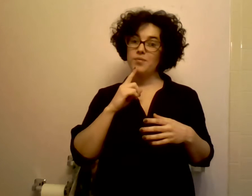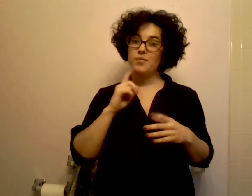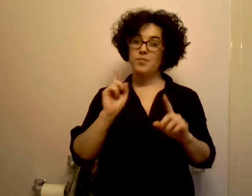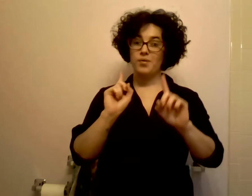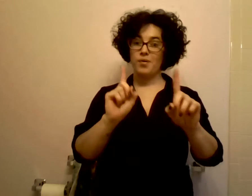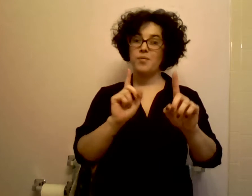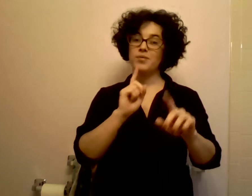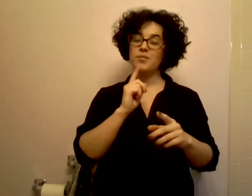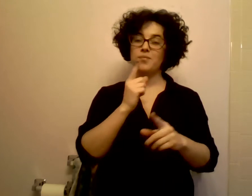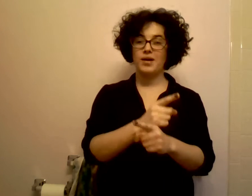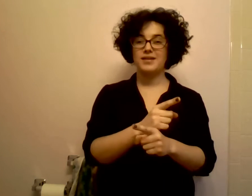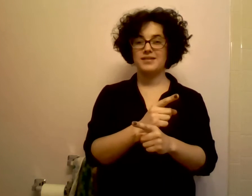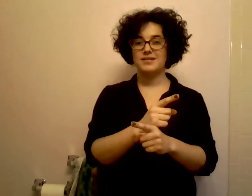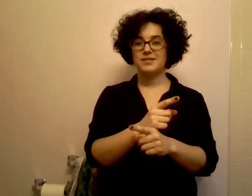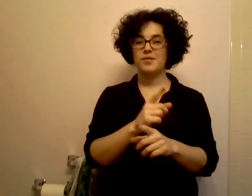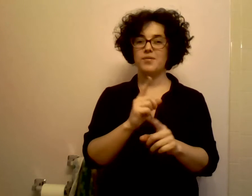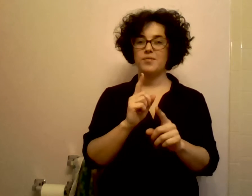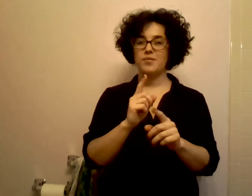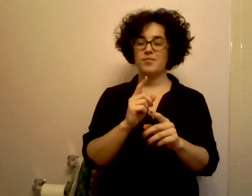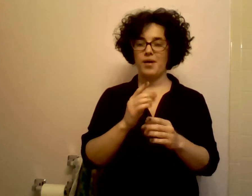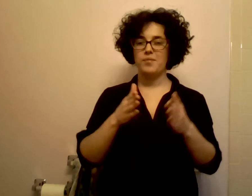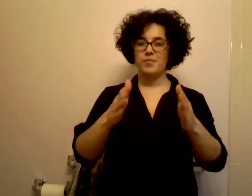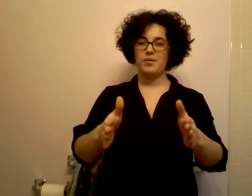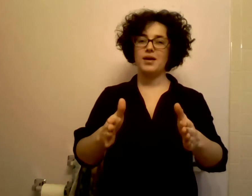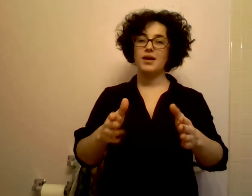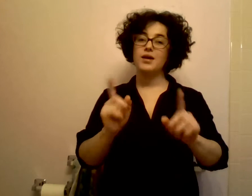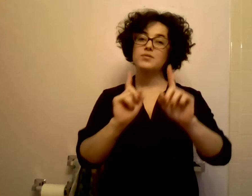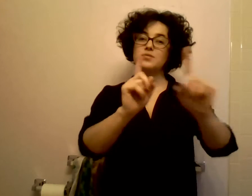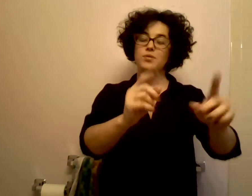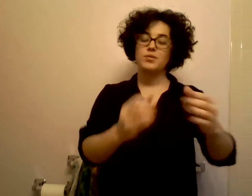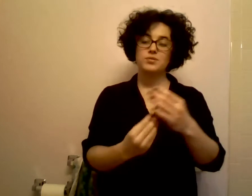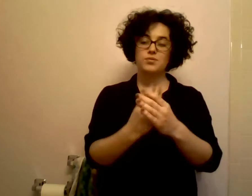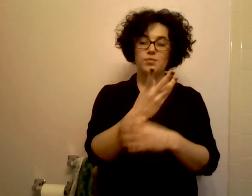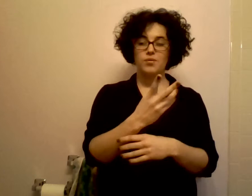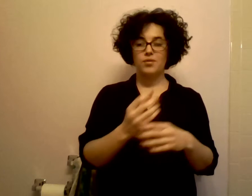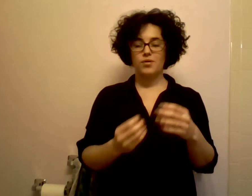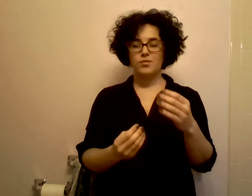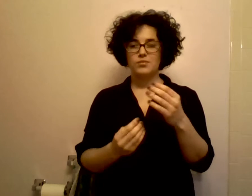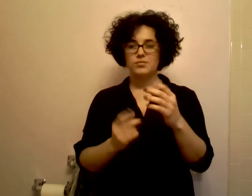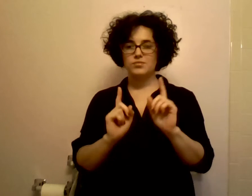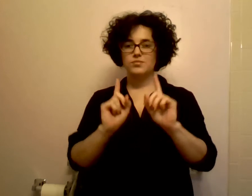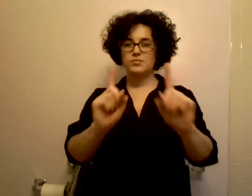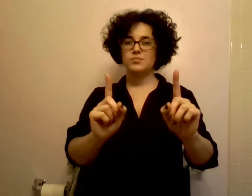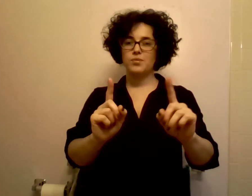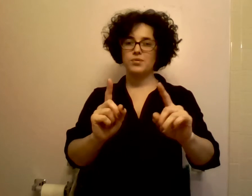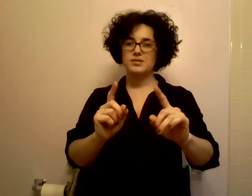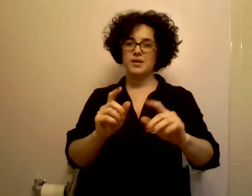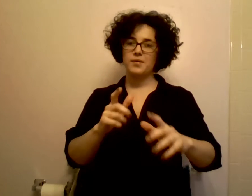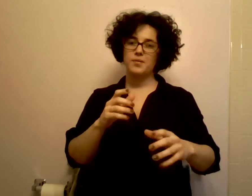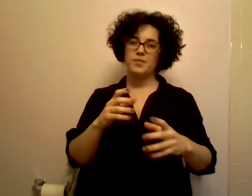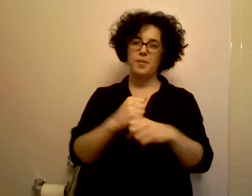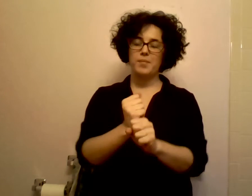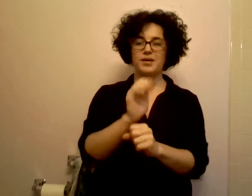direction, towards growth, towards expanding your comfort zone, towards living fully.